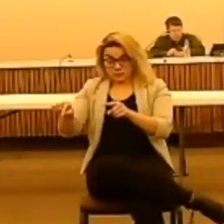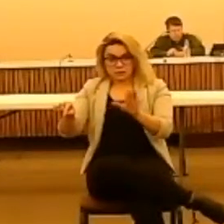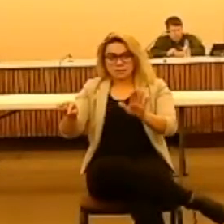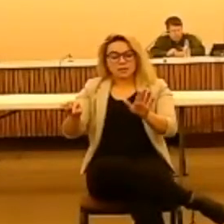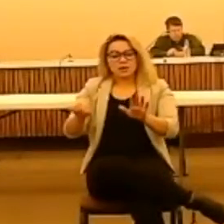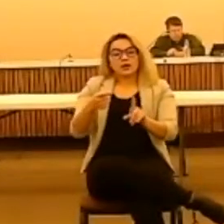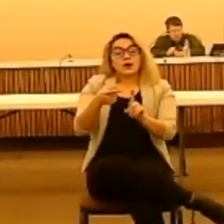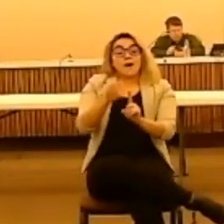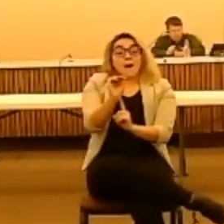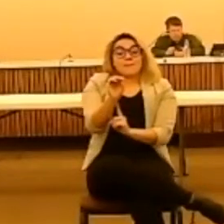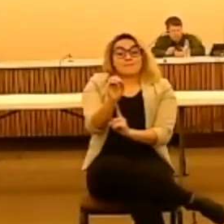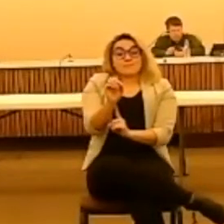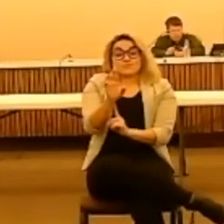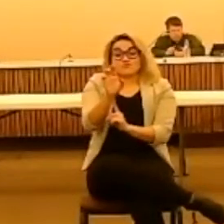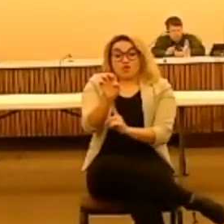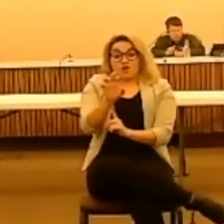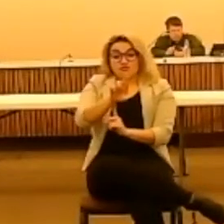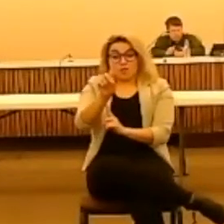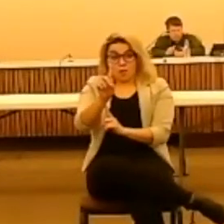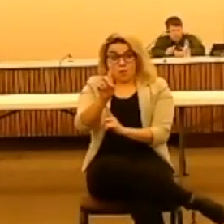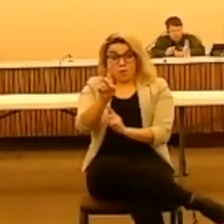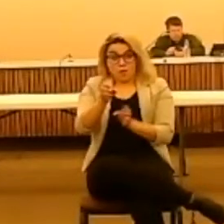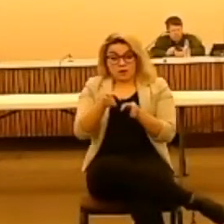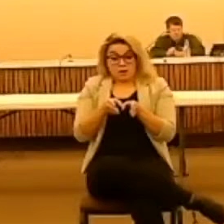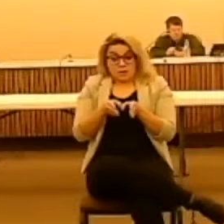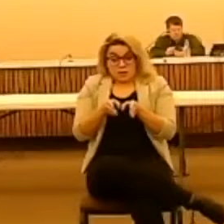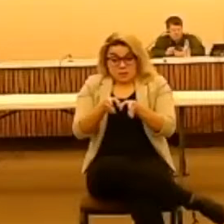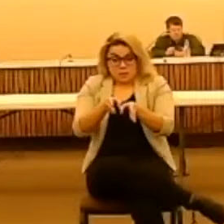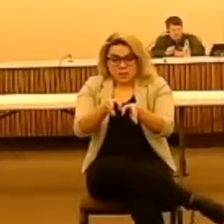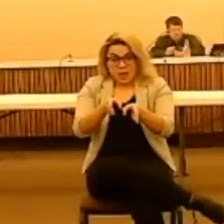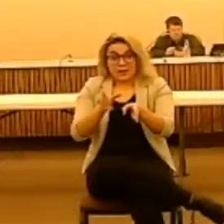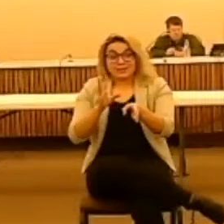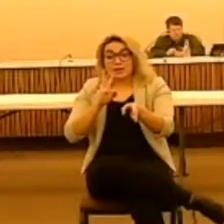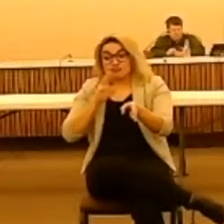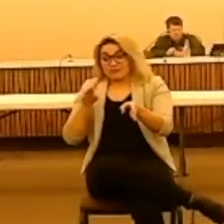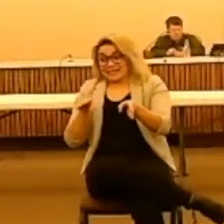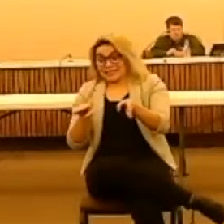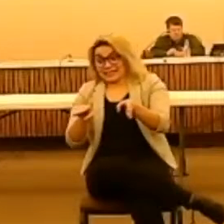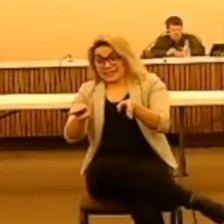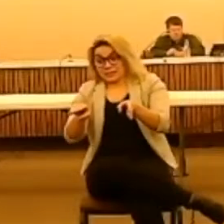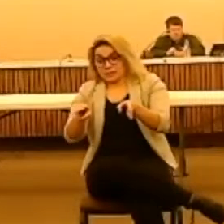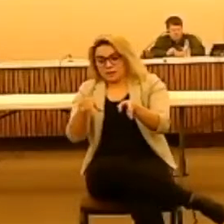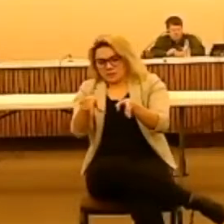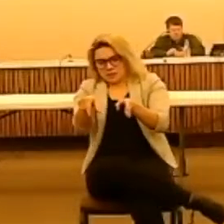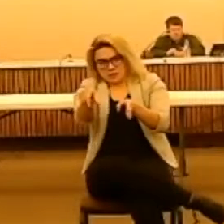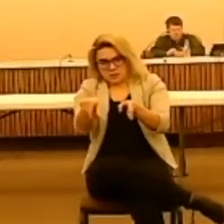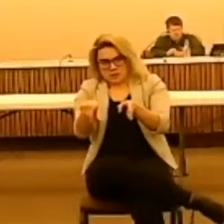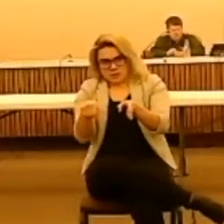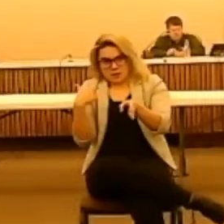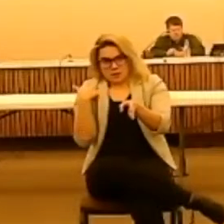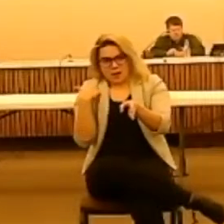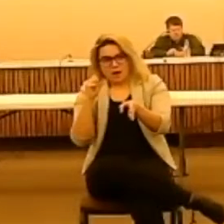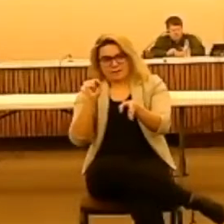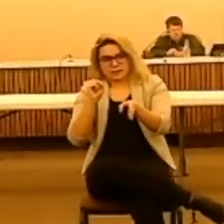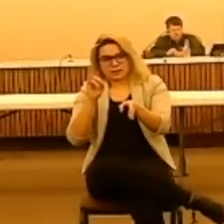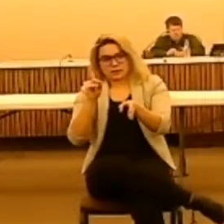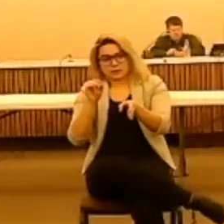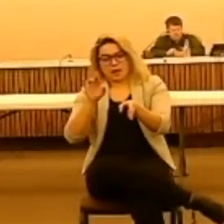creek, it is sidewalk. And after the creek, it is wide shoulder.